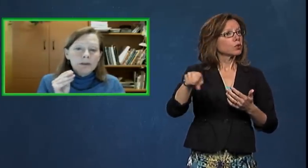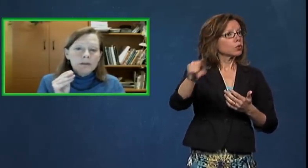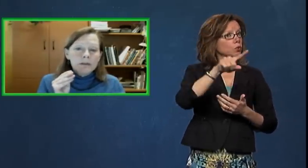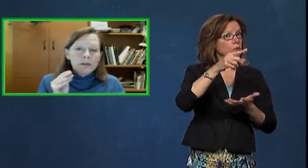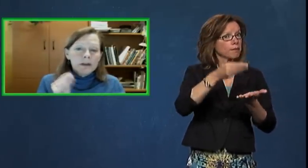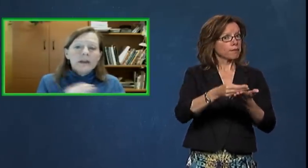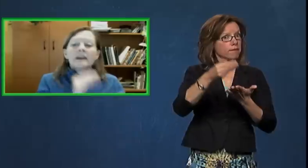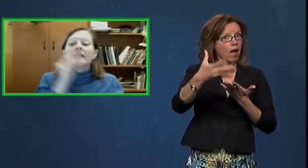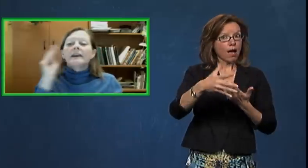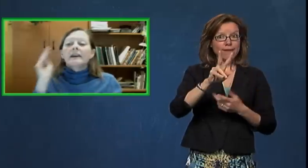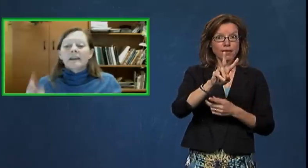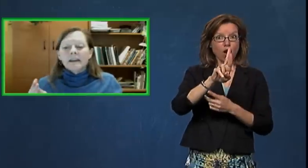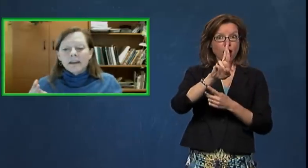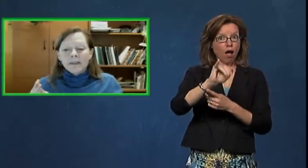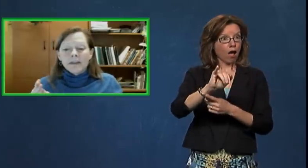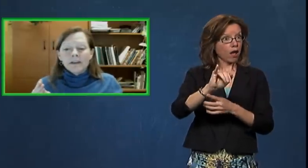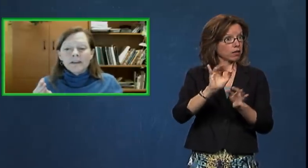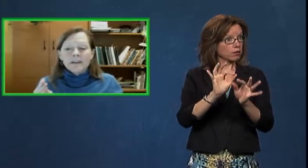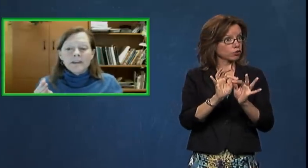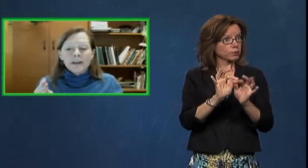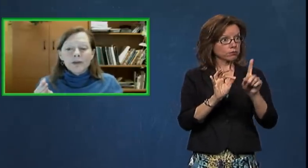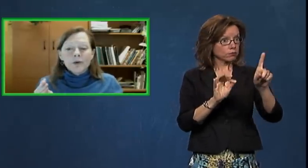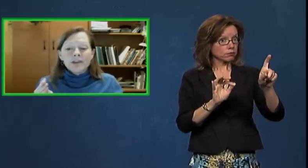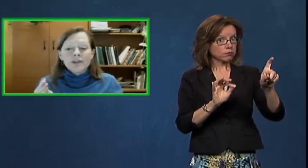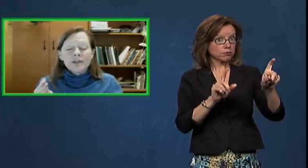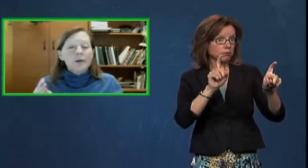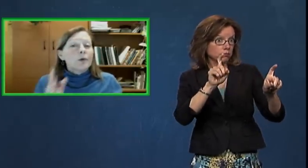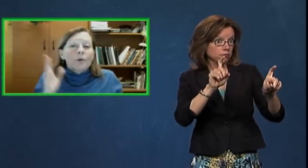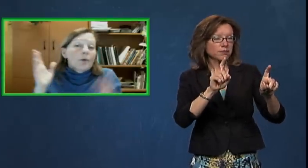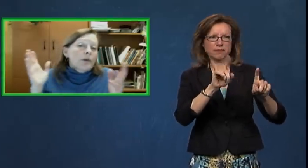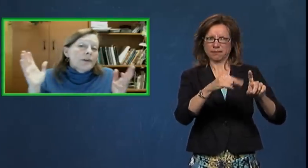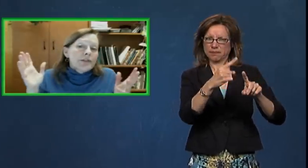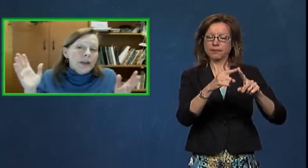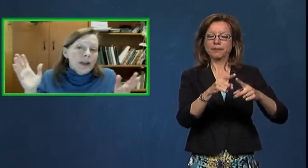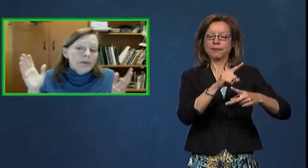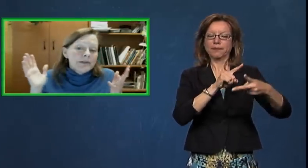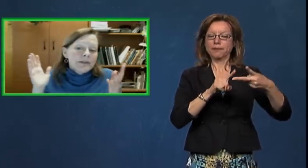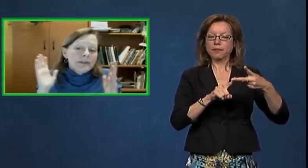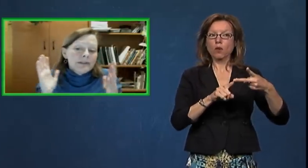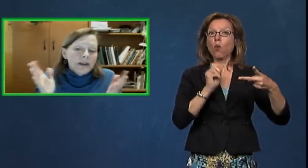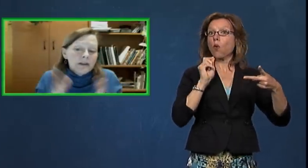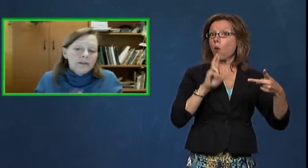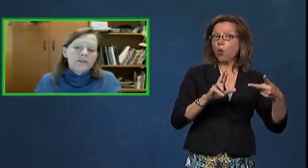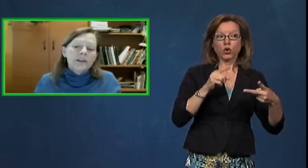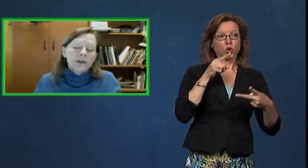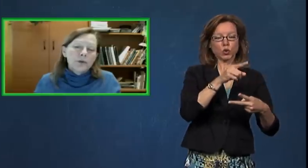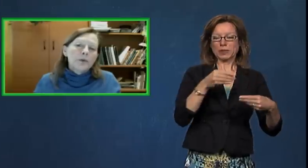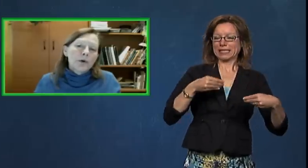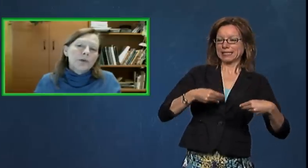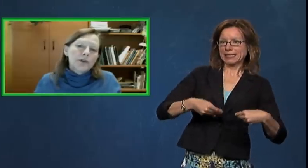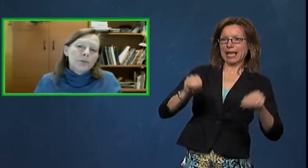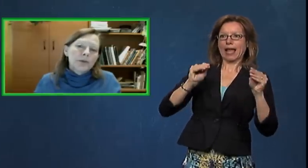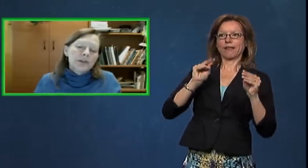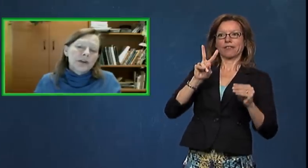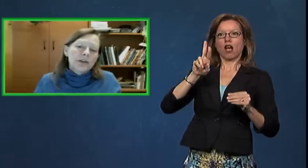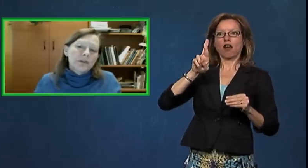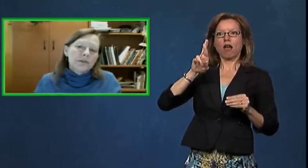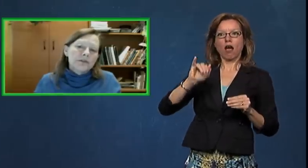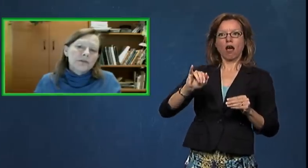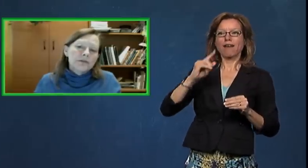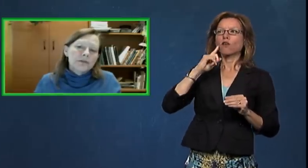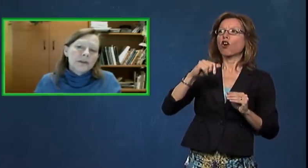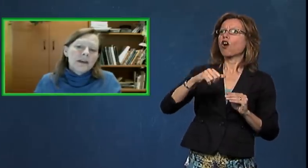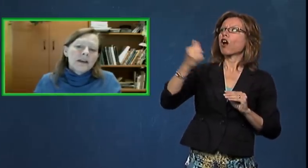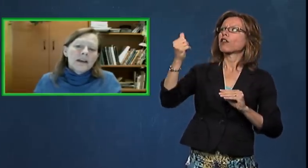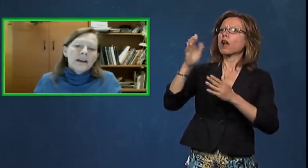interpreting? And then the second question, or does your campus sell video remote interpreting to